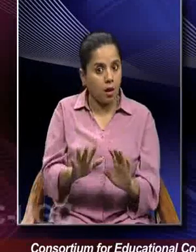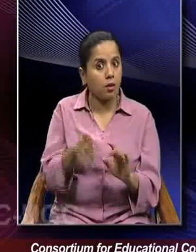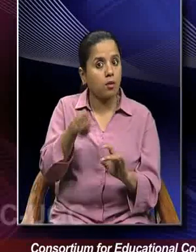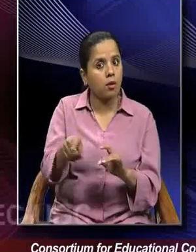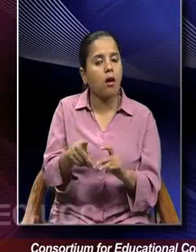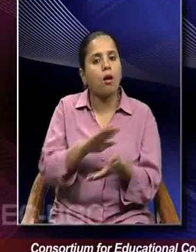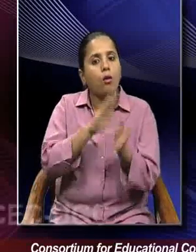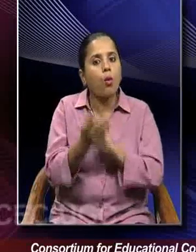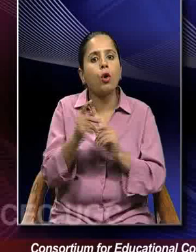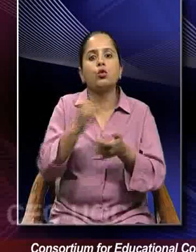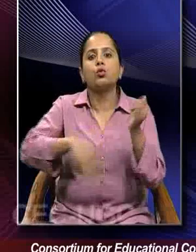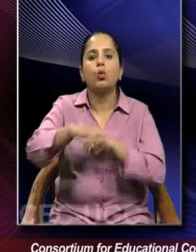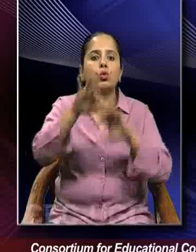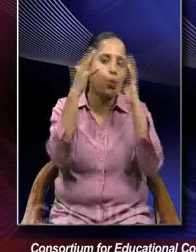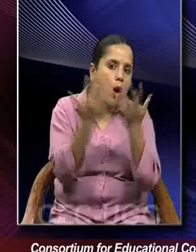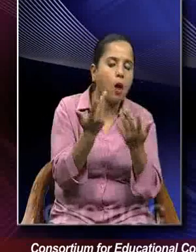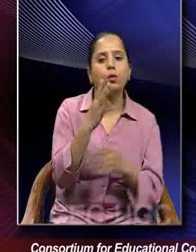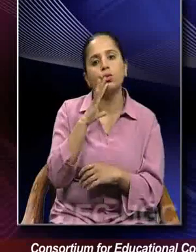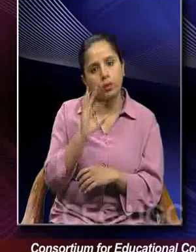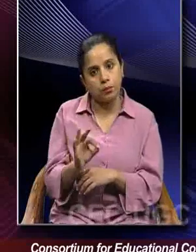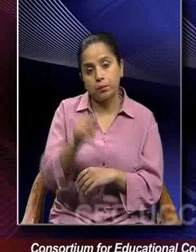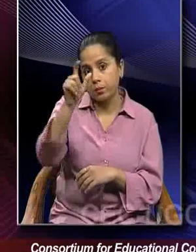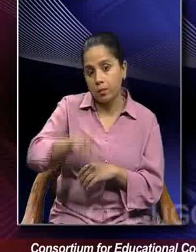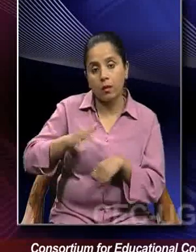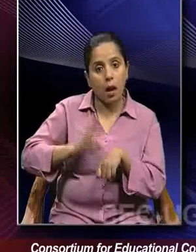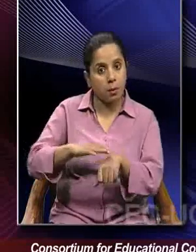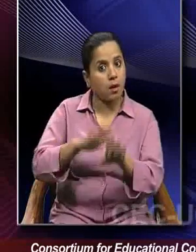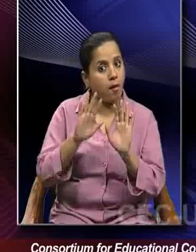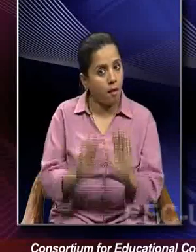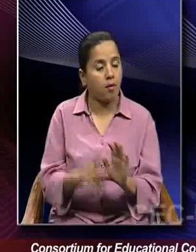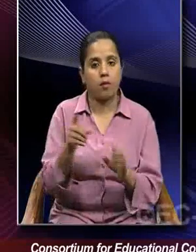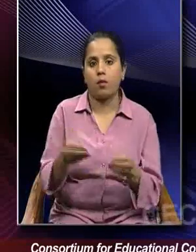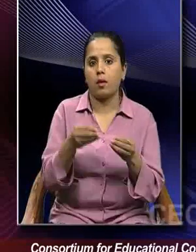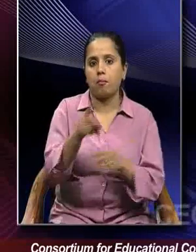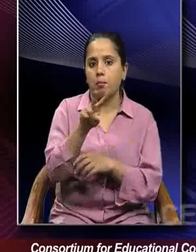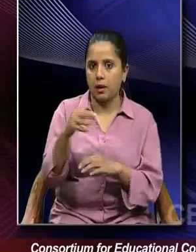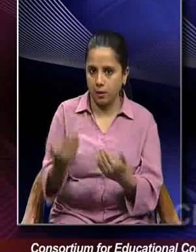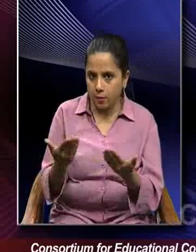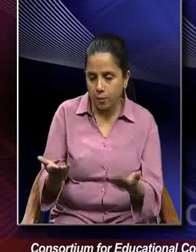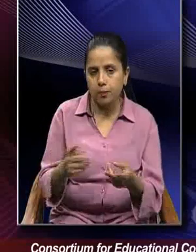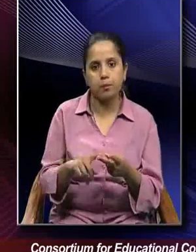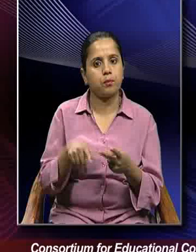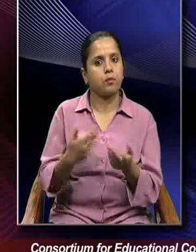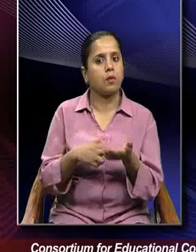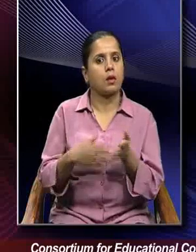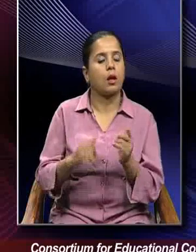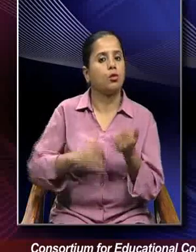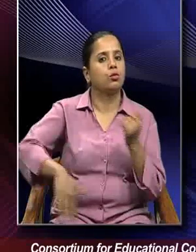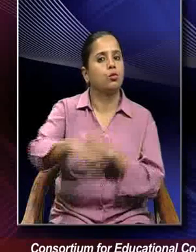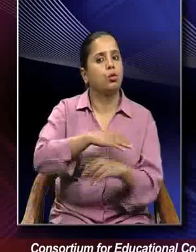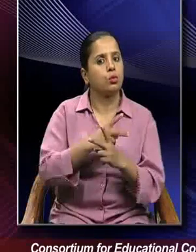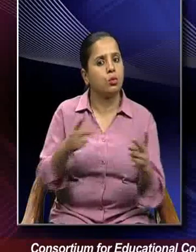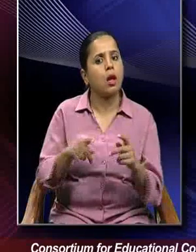becomes the social world or reality. So as people experience it, they give meaning to it, the nature of social reality may